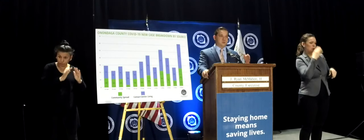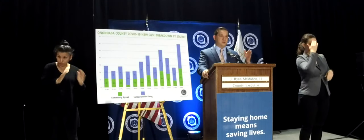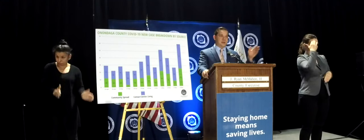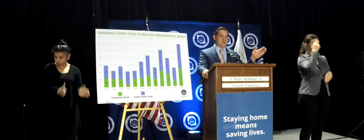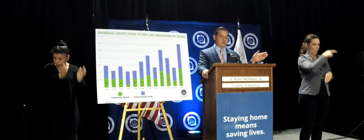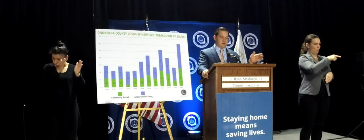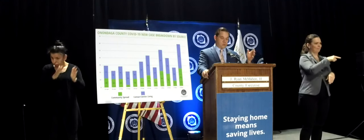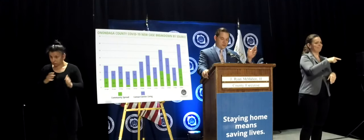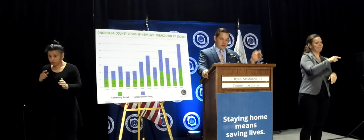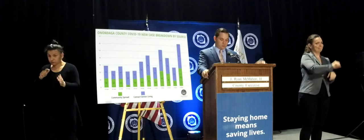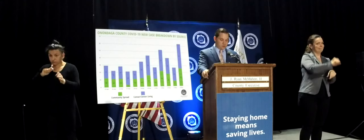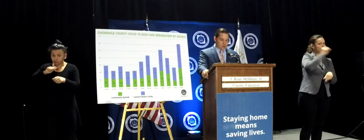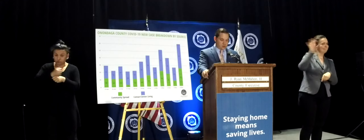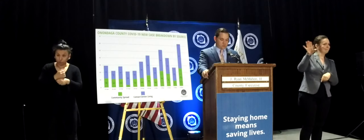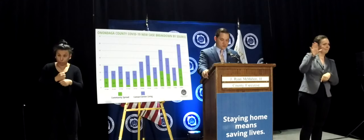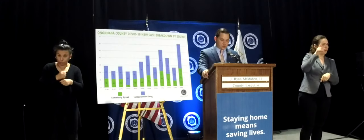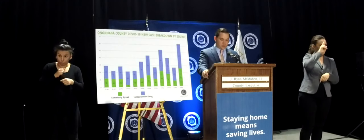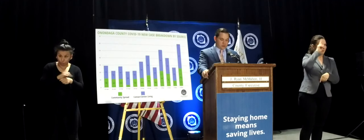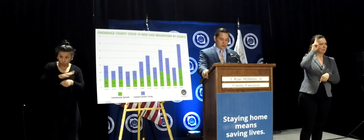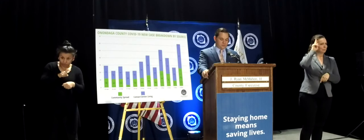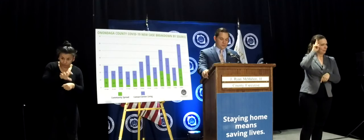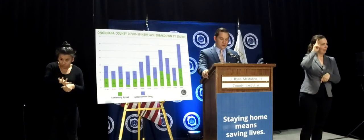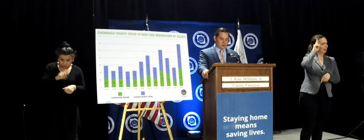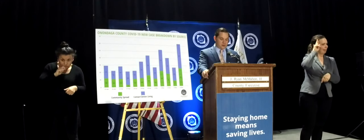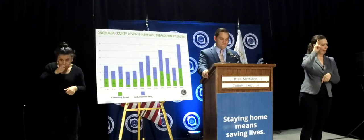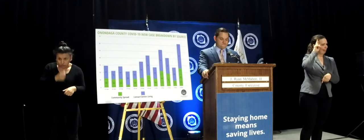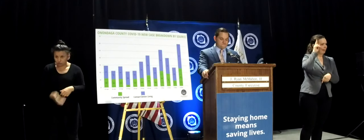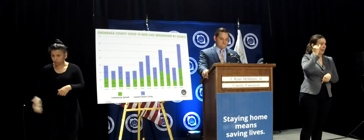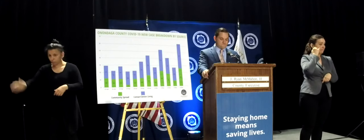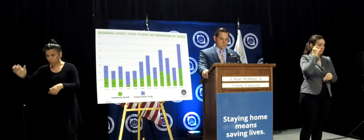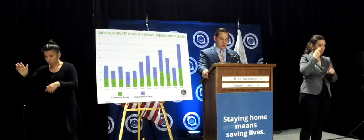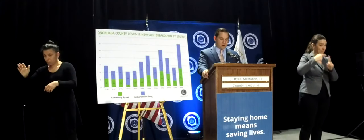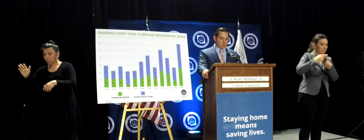the hospital, so that's getting worked out. But certainly,